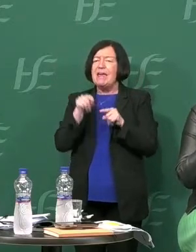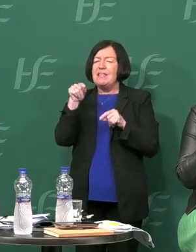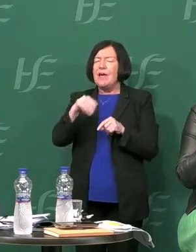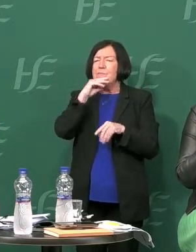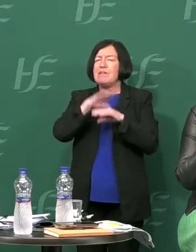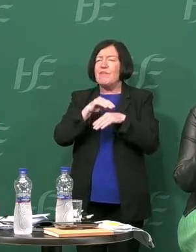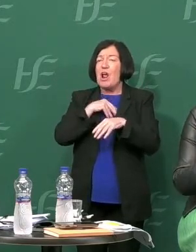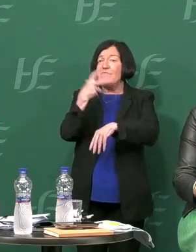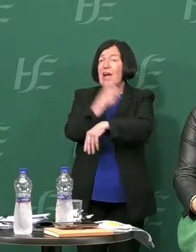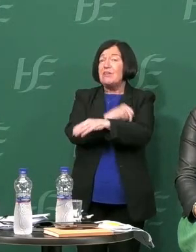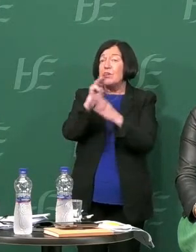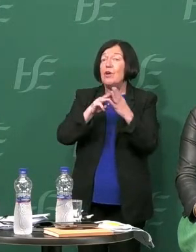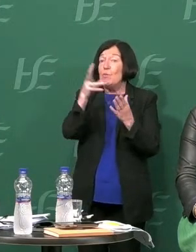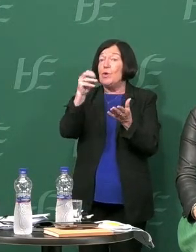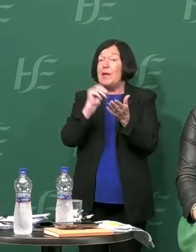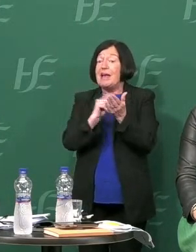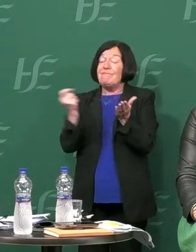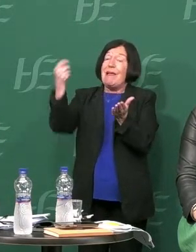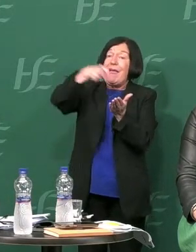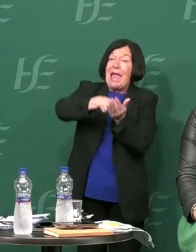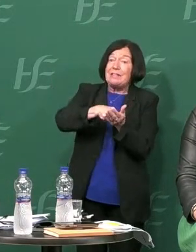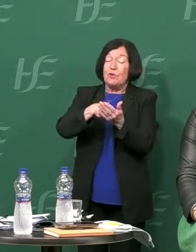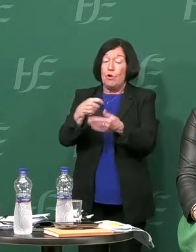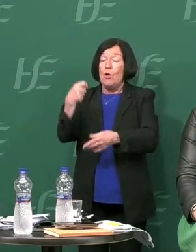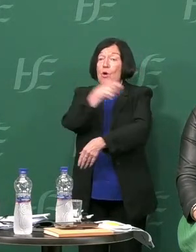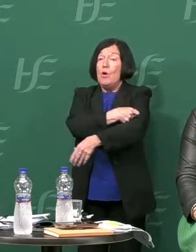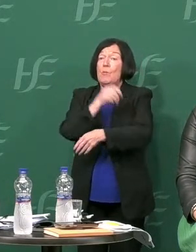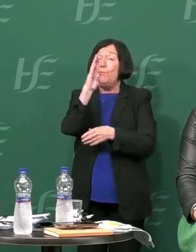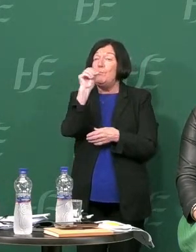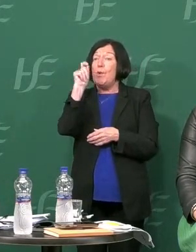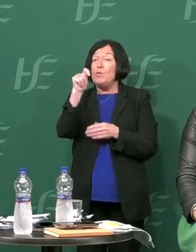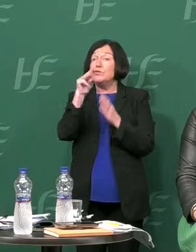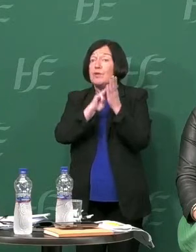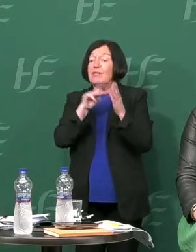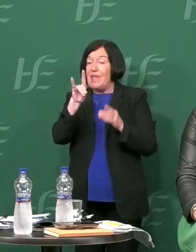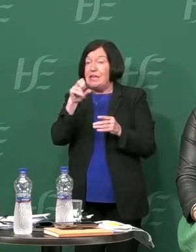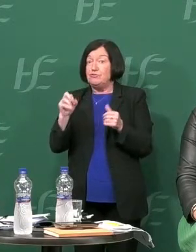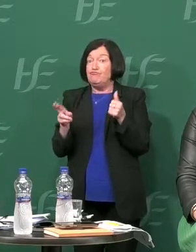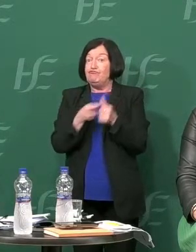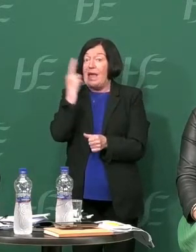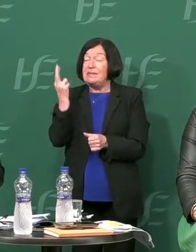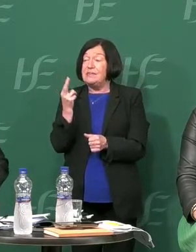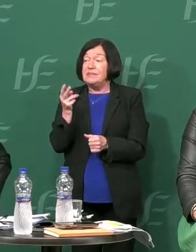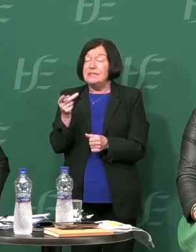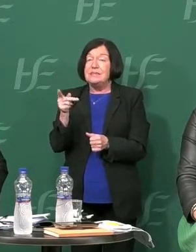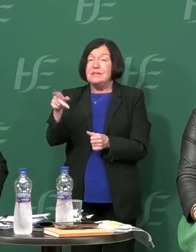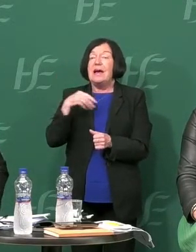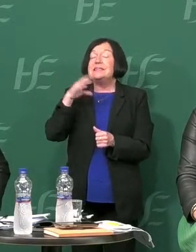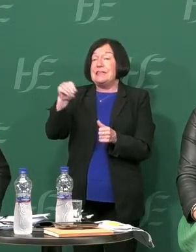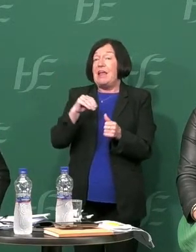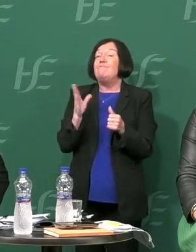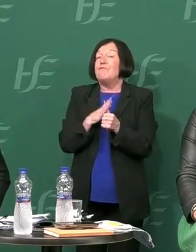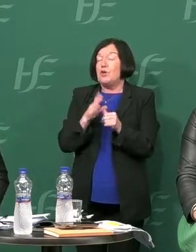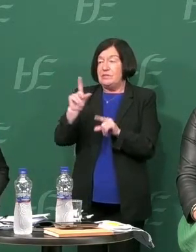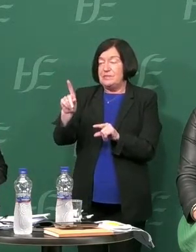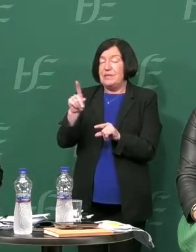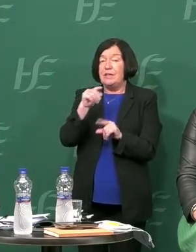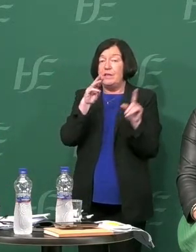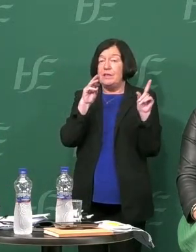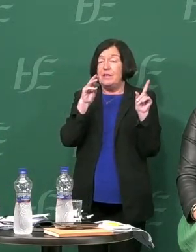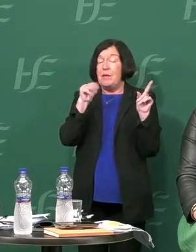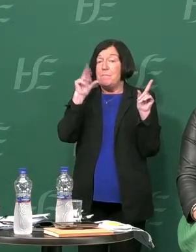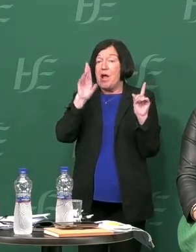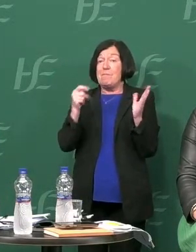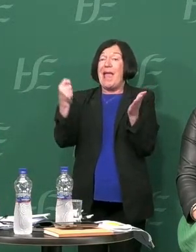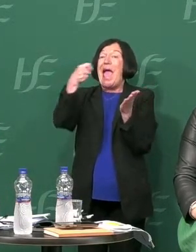vaccine programme? Are we going to have a booster programme in the next few months, and is the HSE ready for it? I'll take first, and maybe Martin might add something